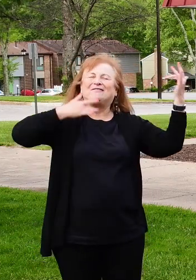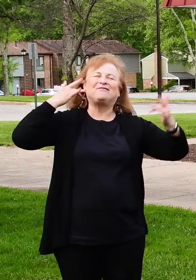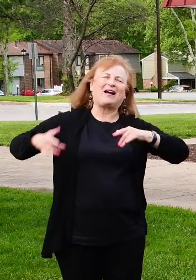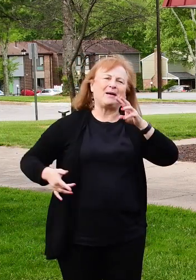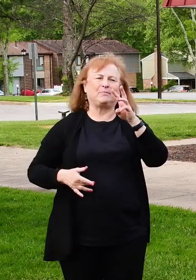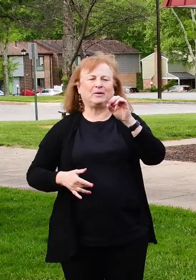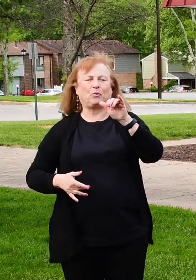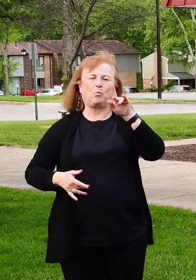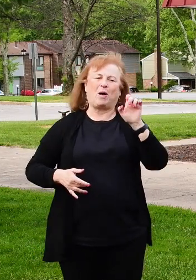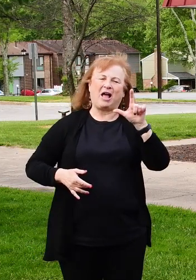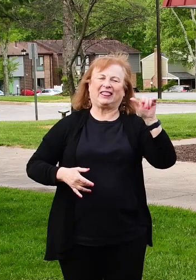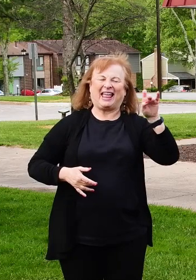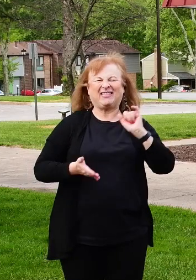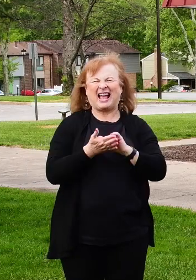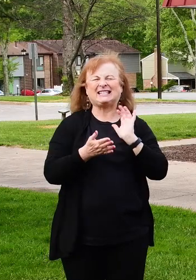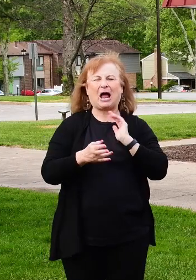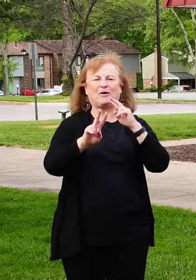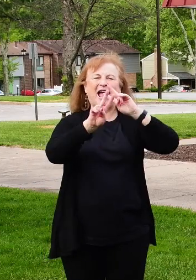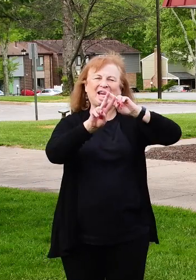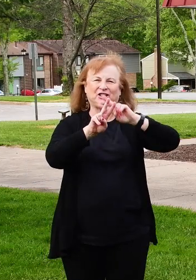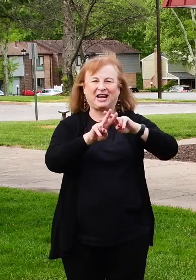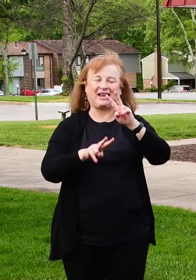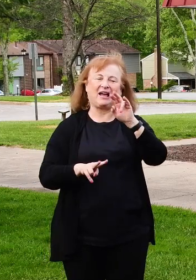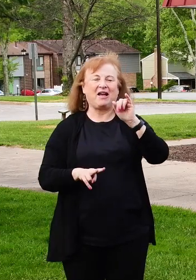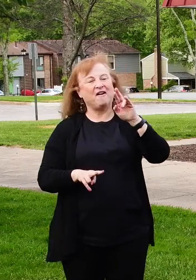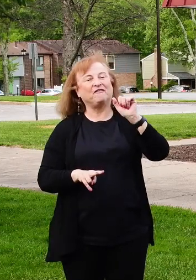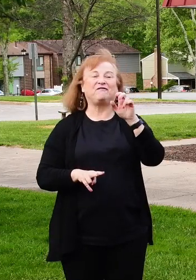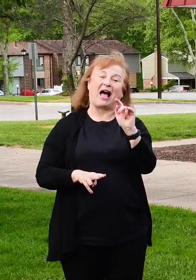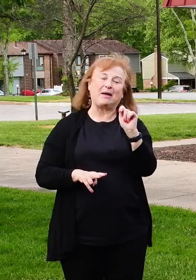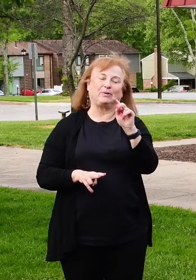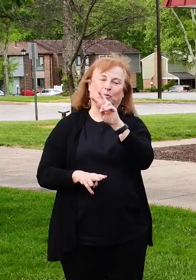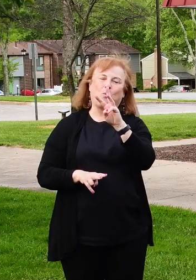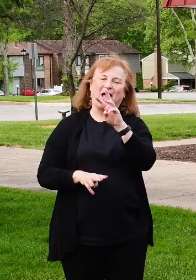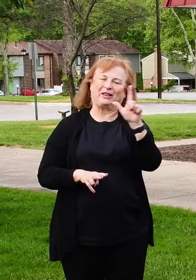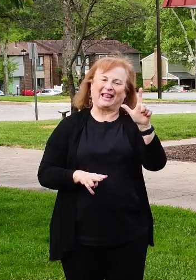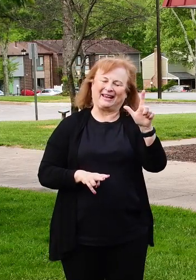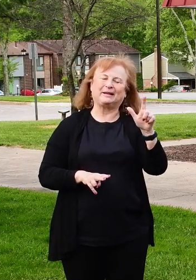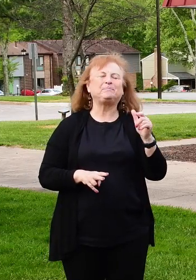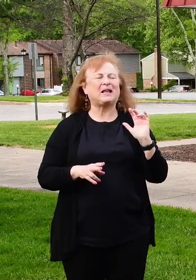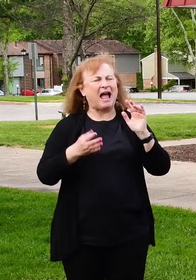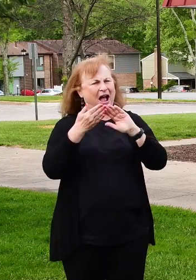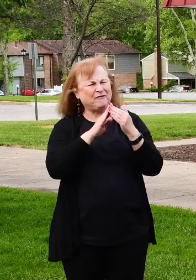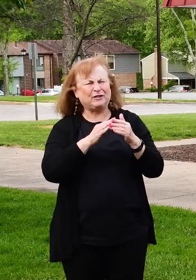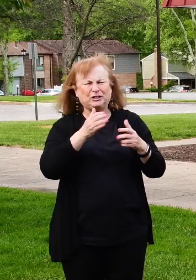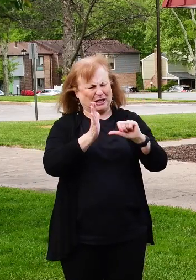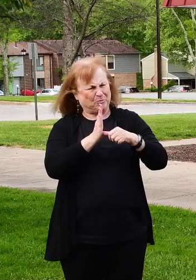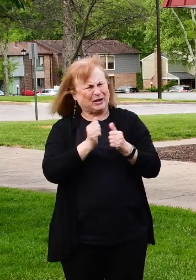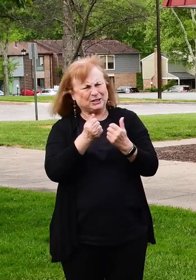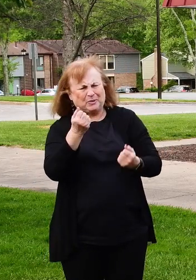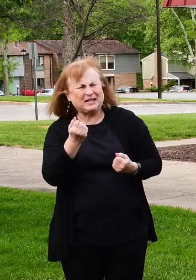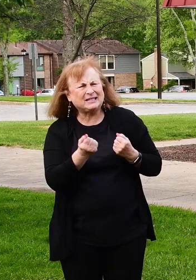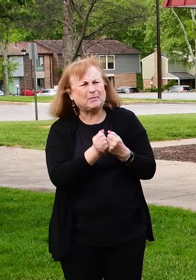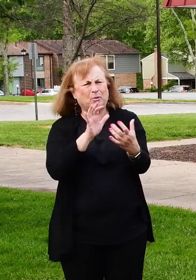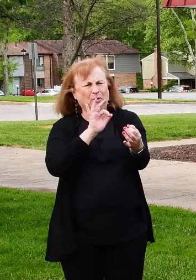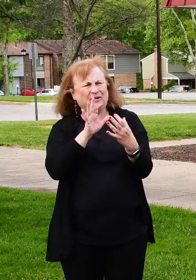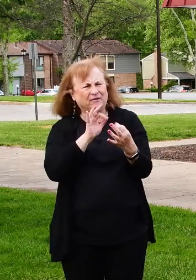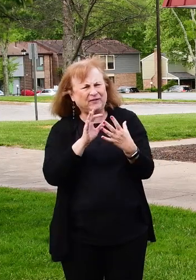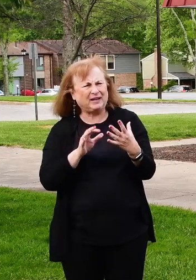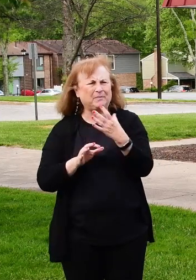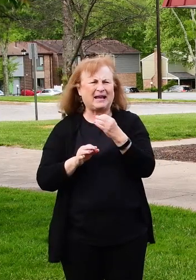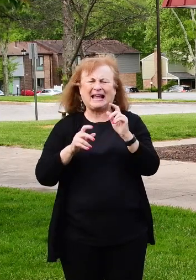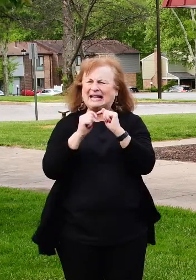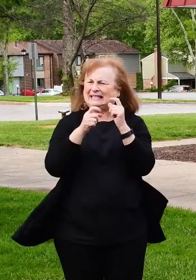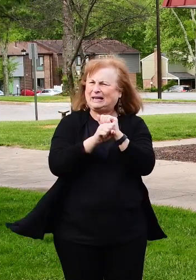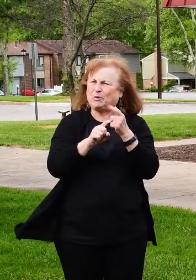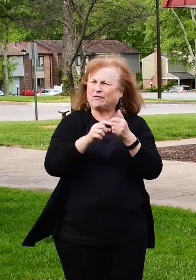Lake. By the way, that's our hashtag, Vibrant Wild Lake. Our village has been impressed with the support, feedback, and teamwork